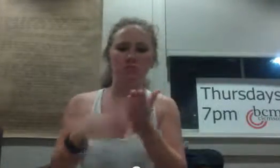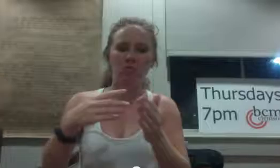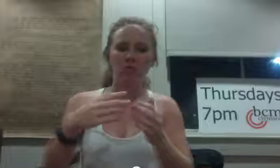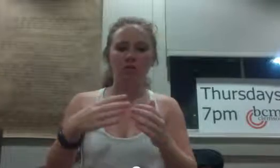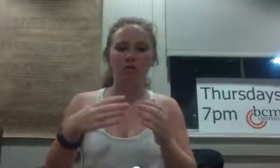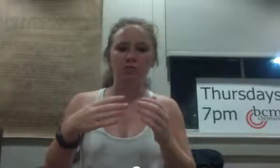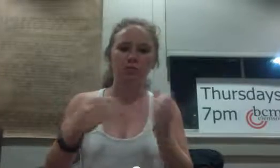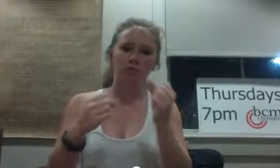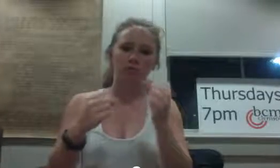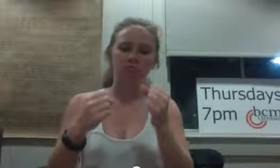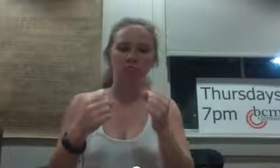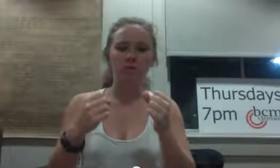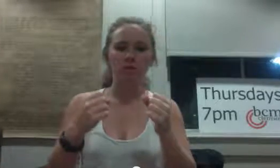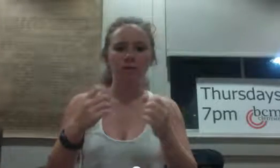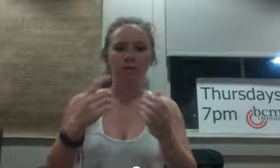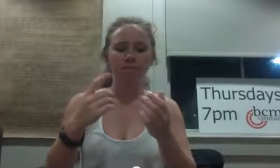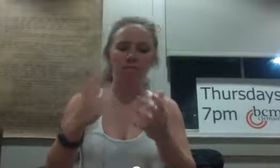Both help discuss